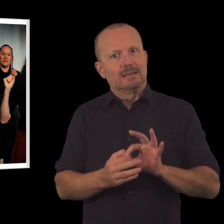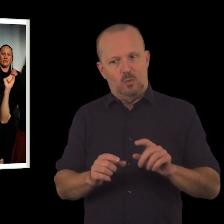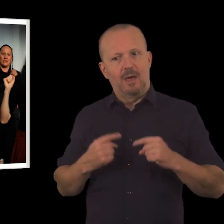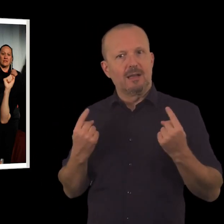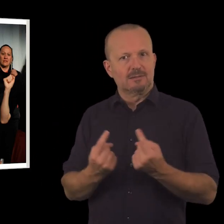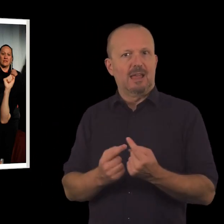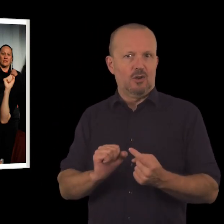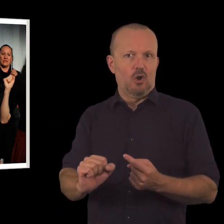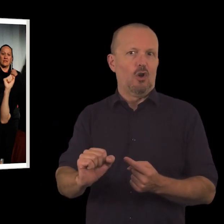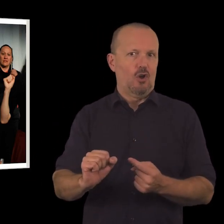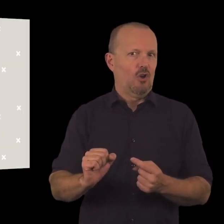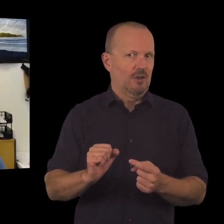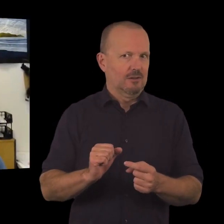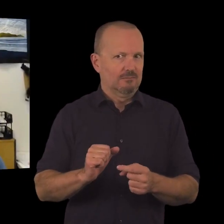us.